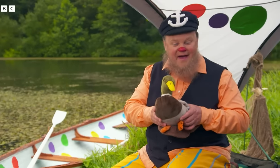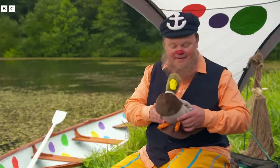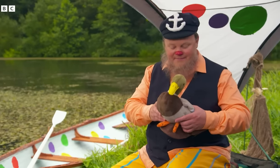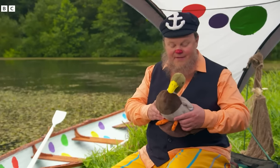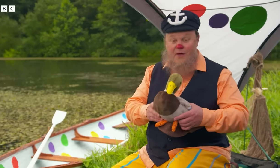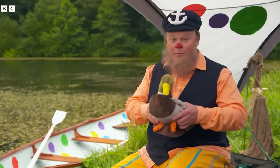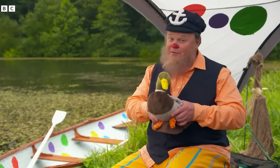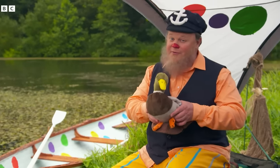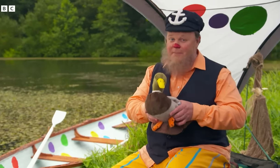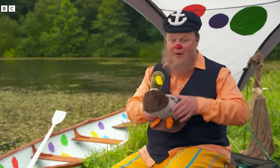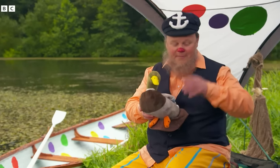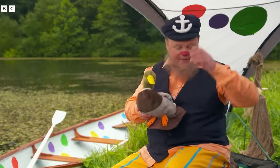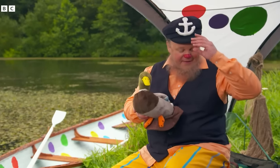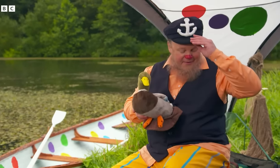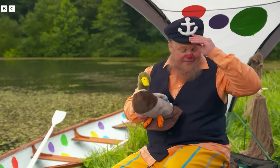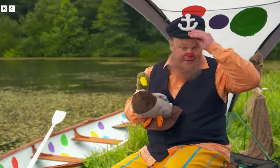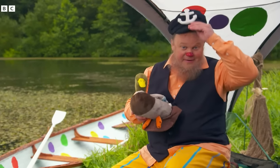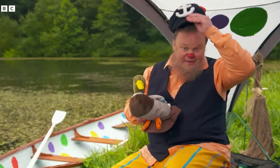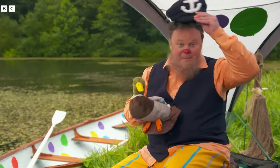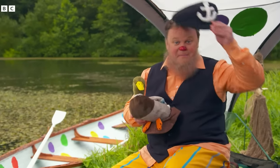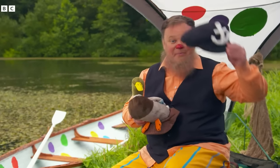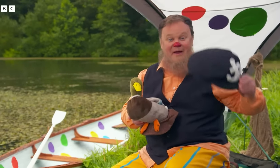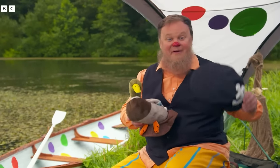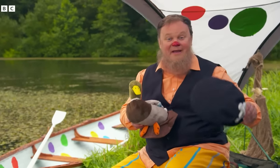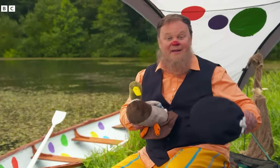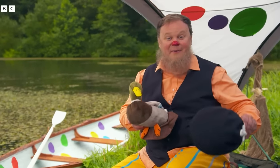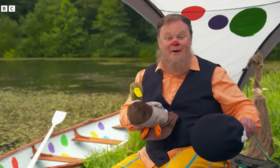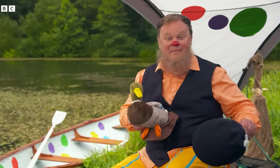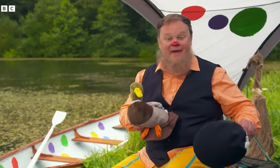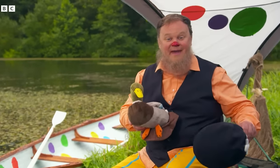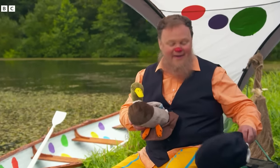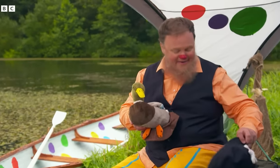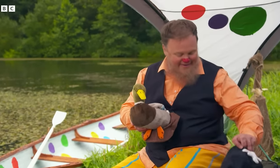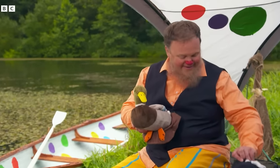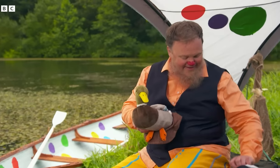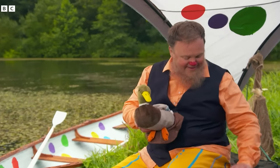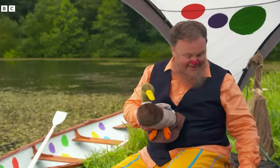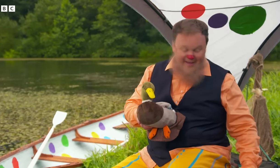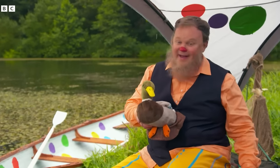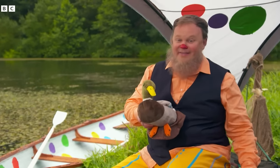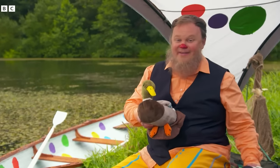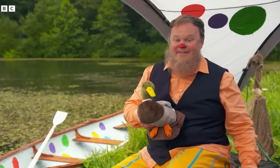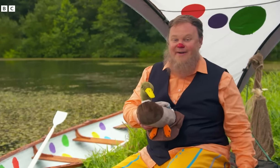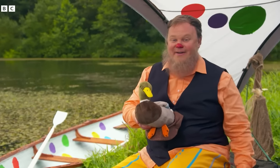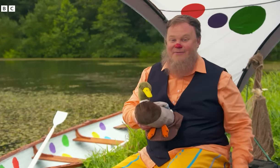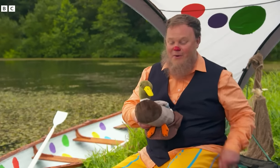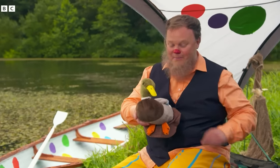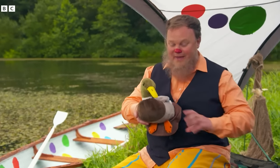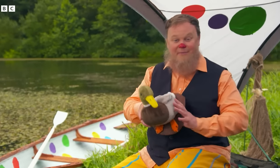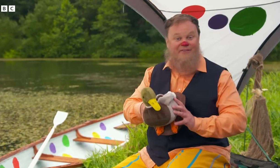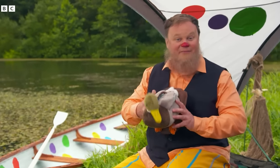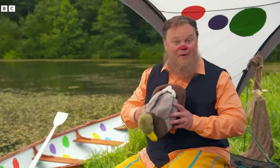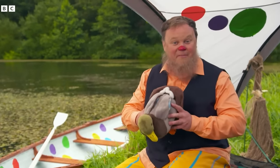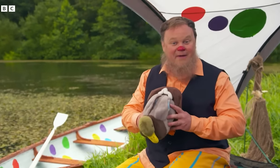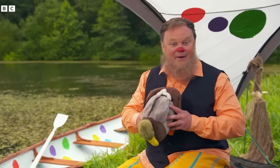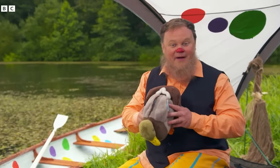hat. Once I pop that on, you'll barely know I'm here. And the ducks won't be able to spot me